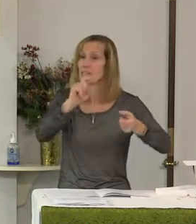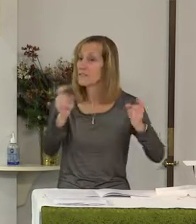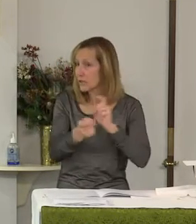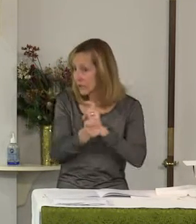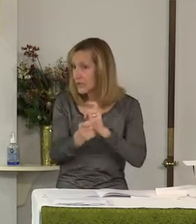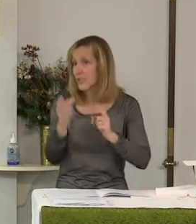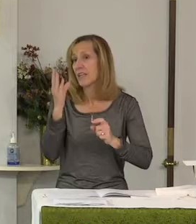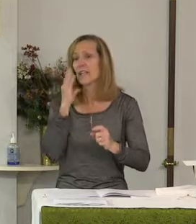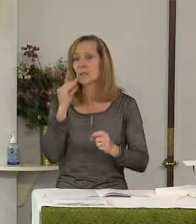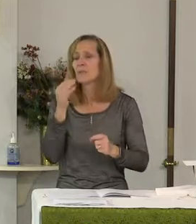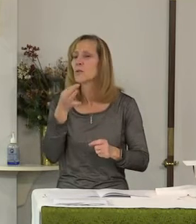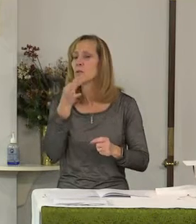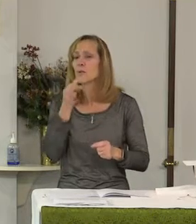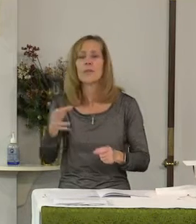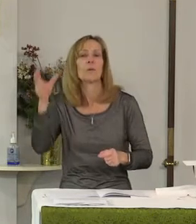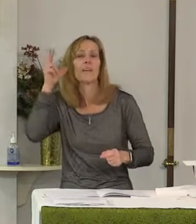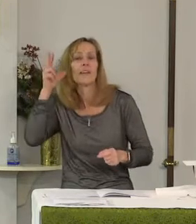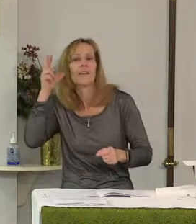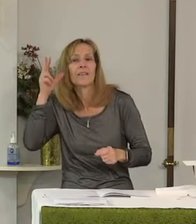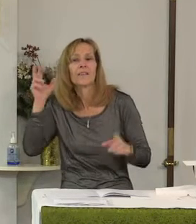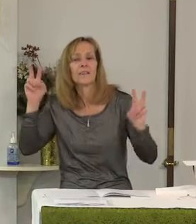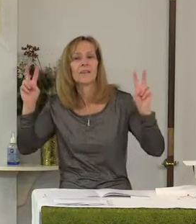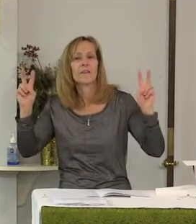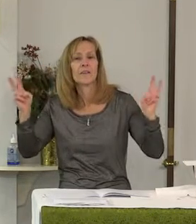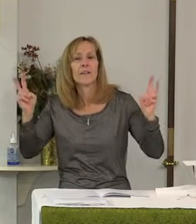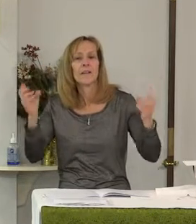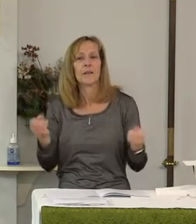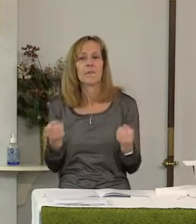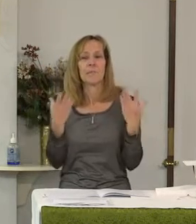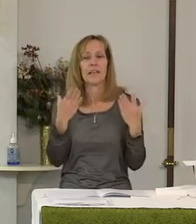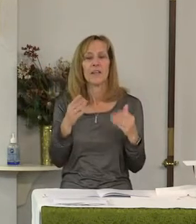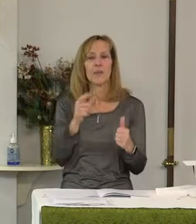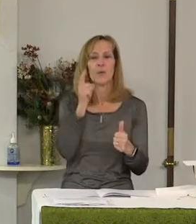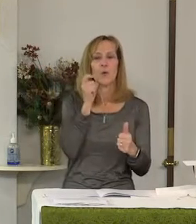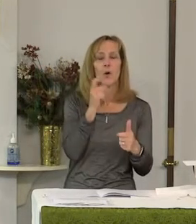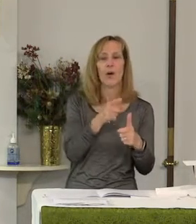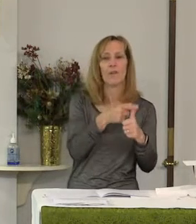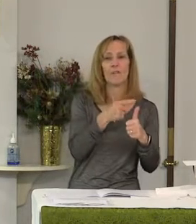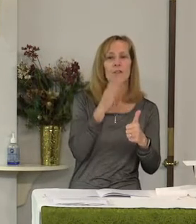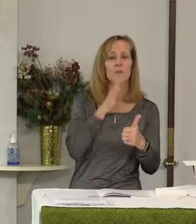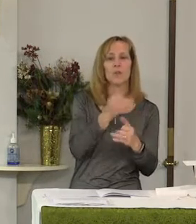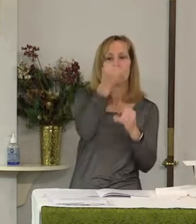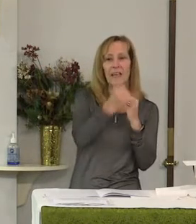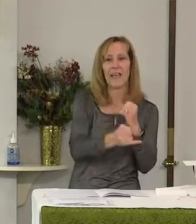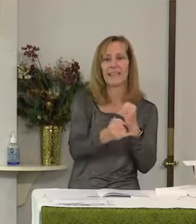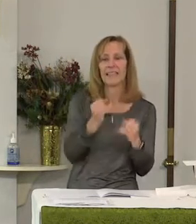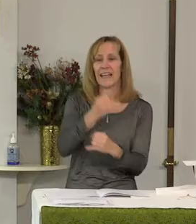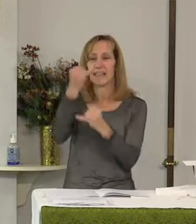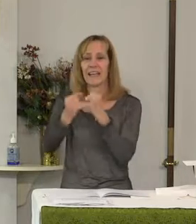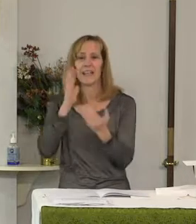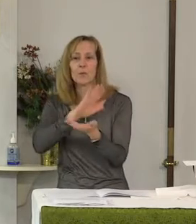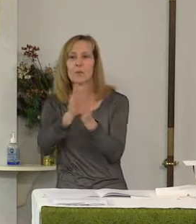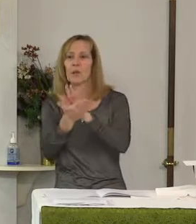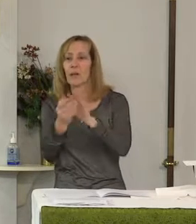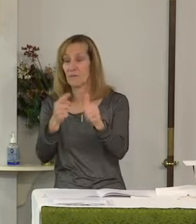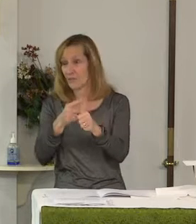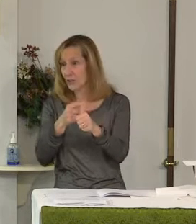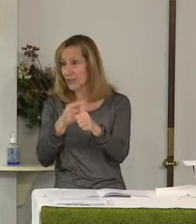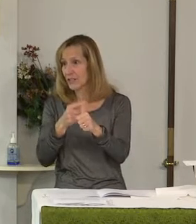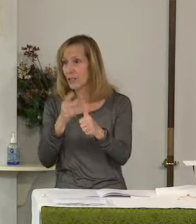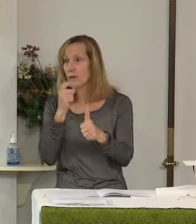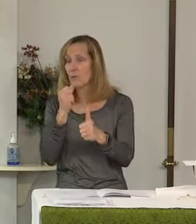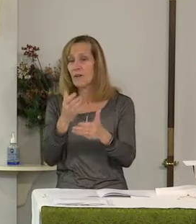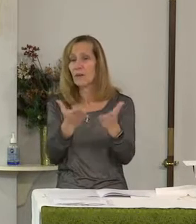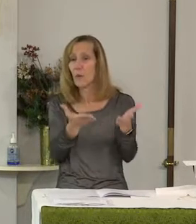transfiguration experience, soon they will hear, "Many who are first will be last, and the last will be first.